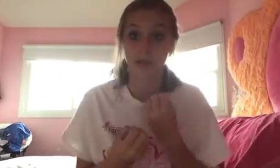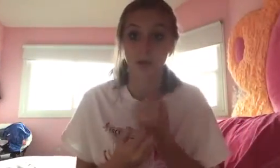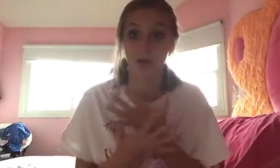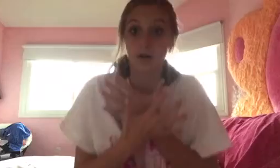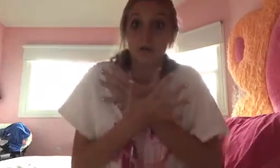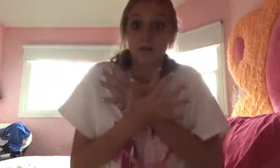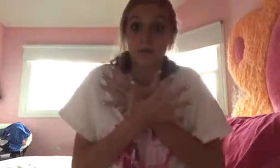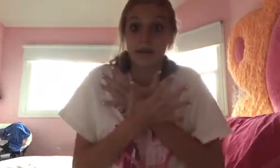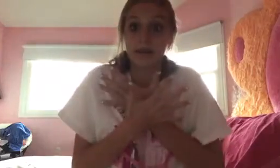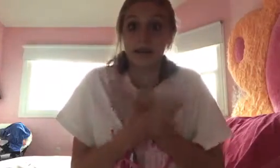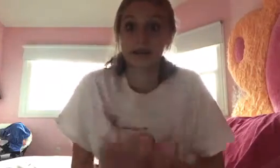like breathing in.